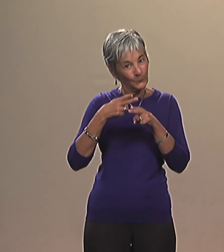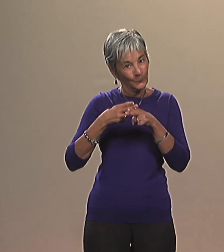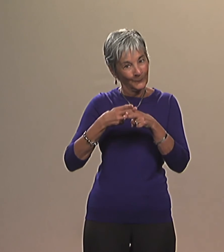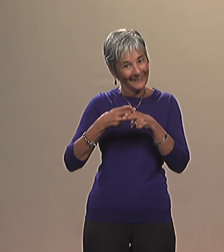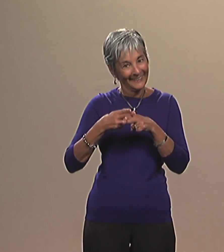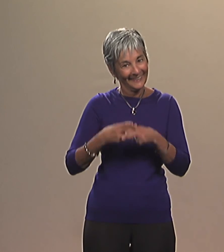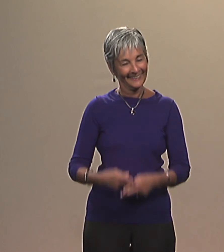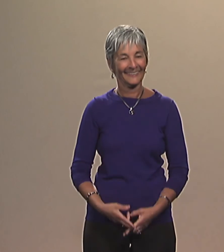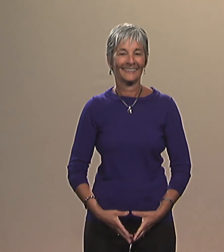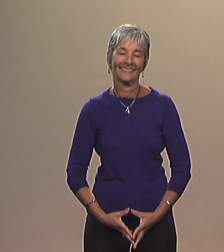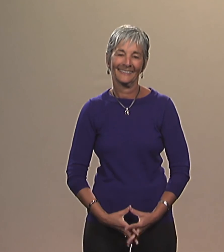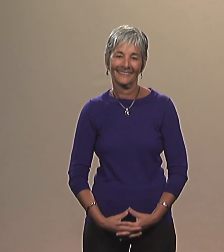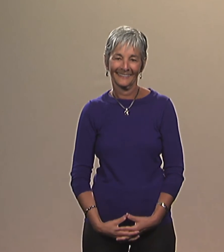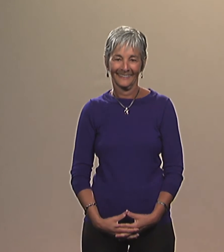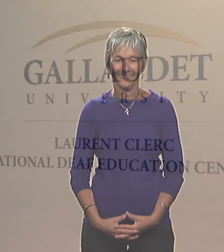soon!